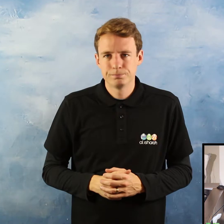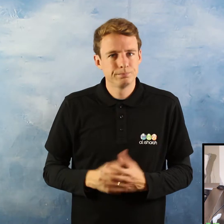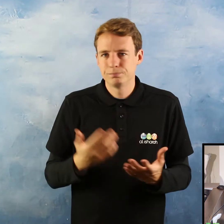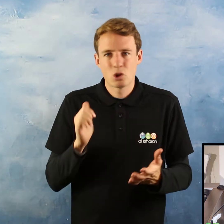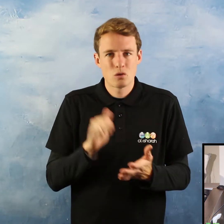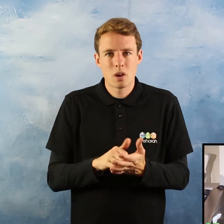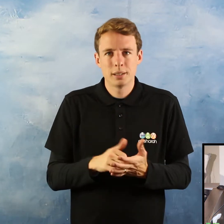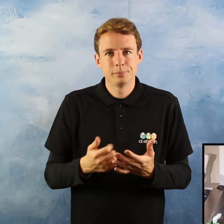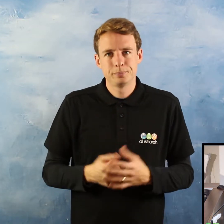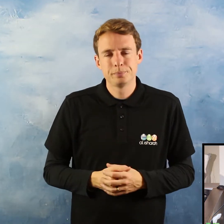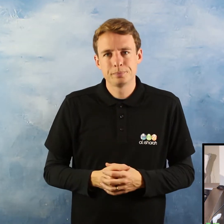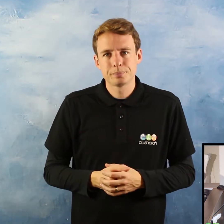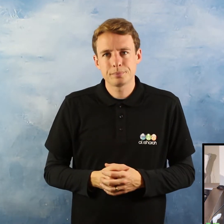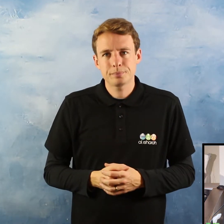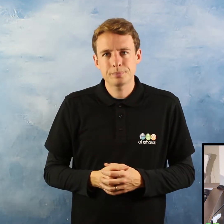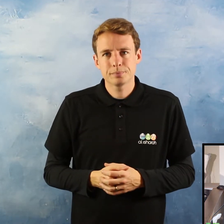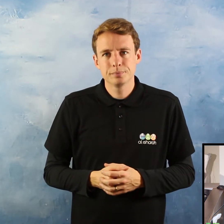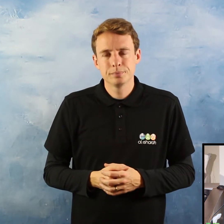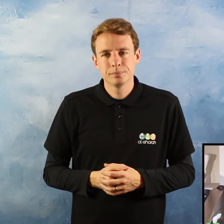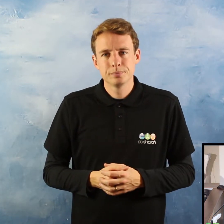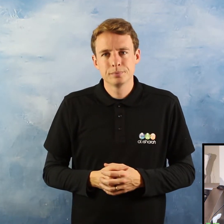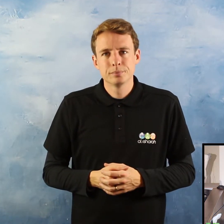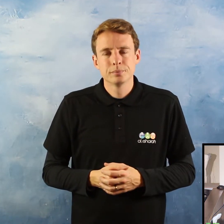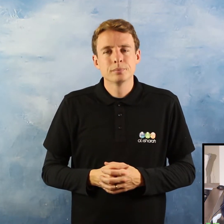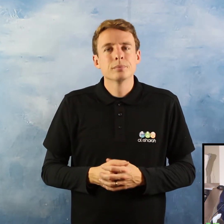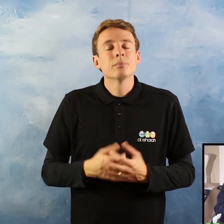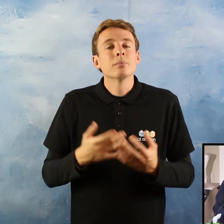it's okay for me. So these things do happen.